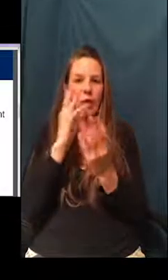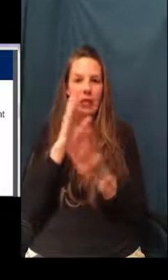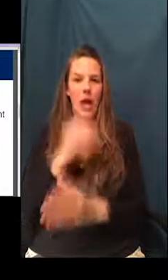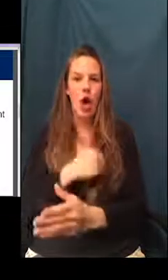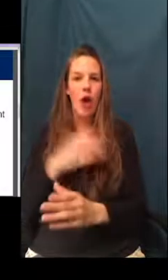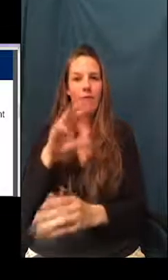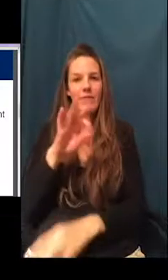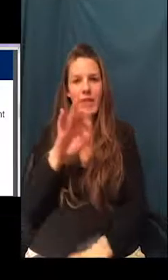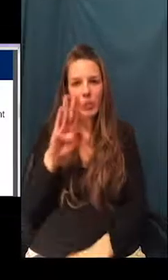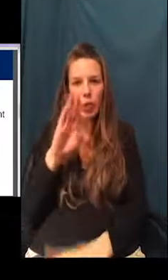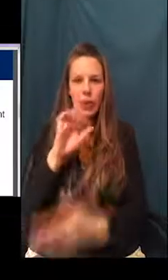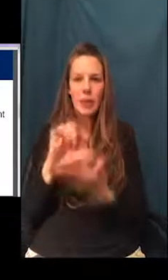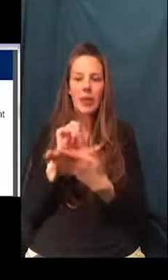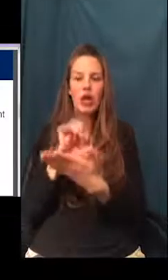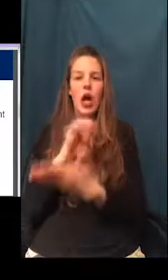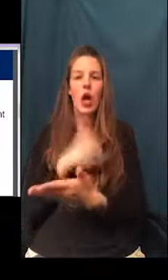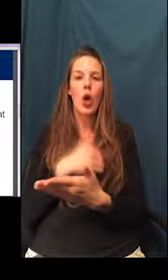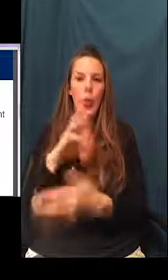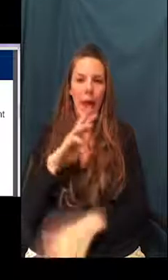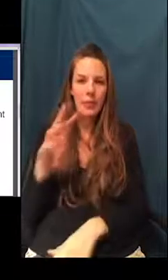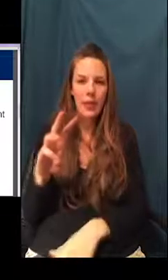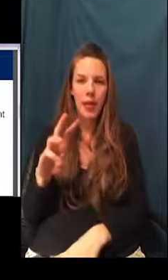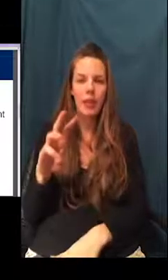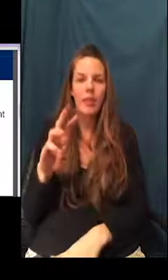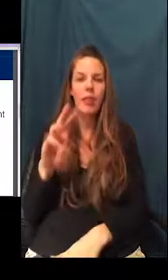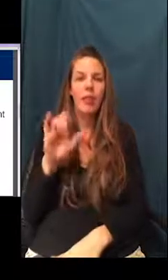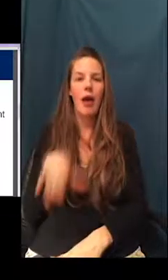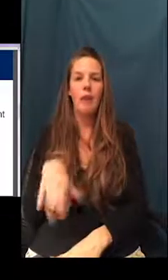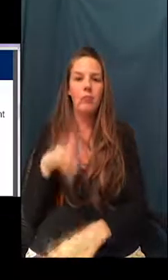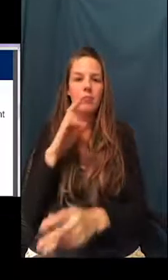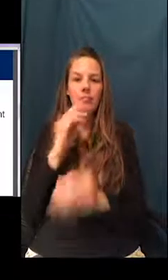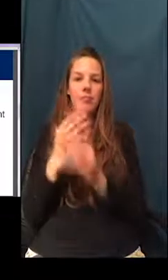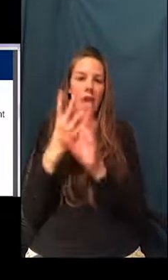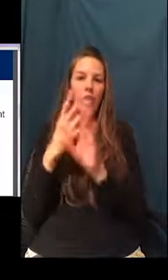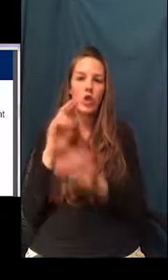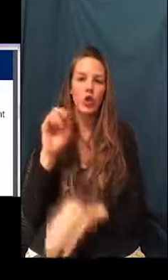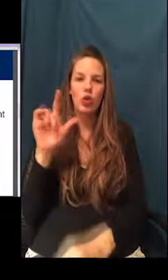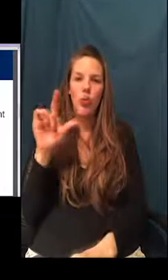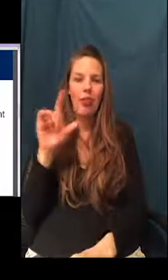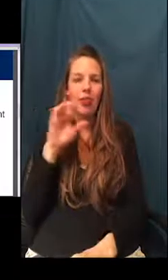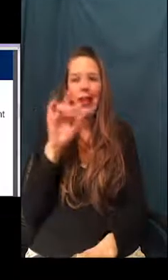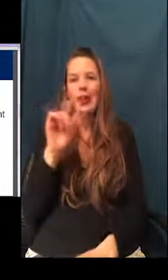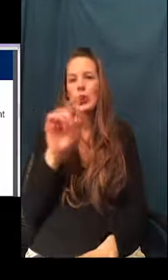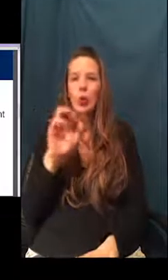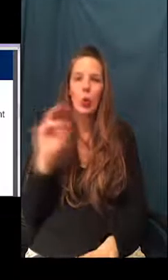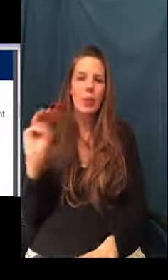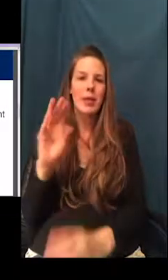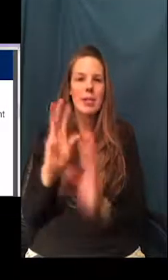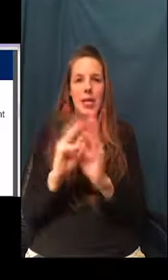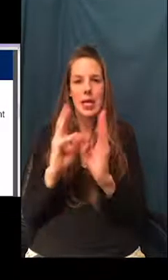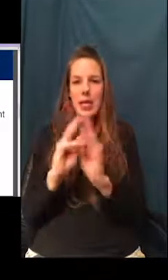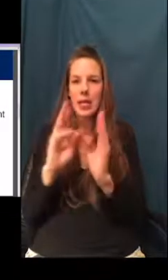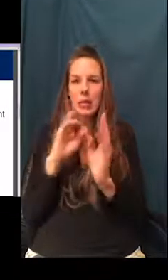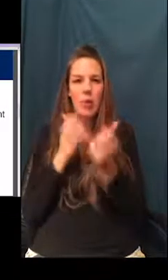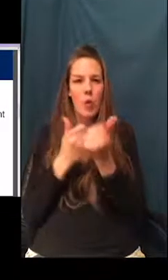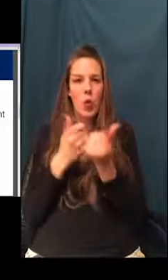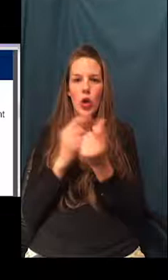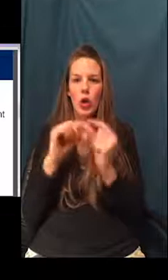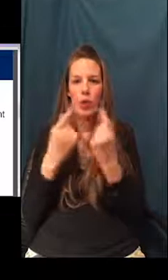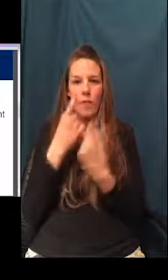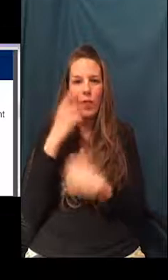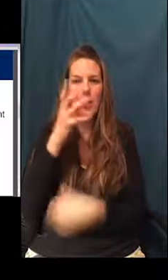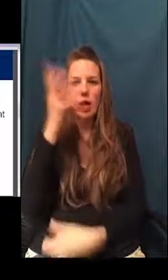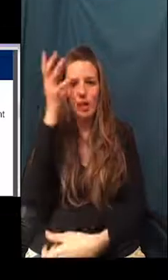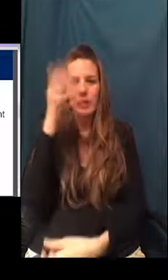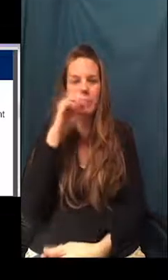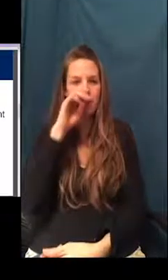on our Facebook page, on our website, and that's just a virtual, it's a Zoom meeting support group for